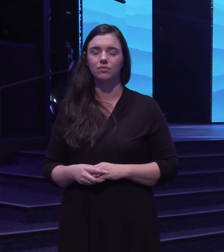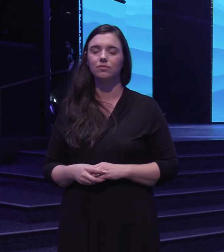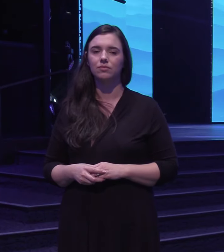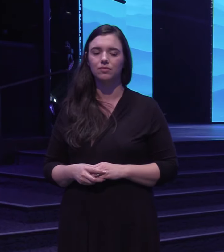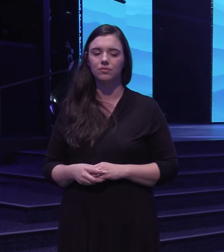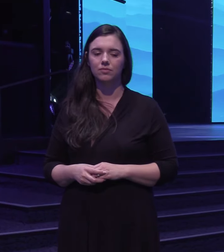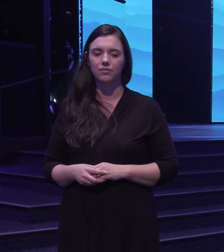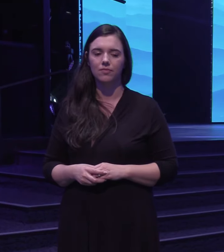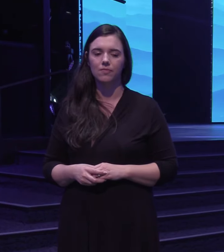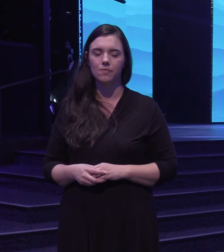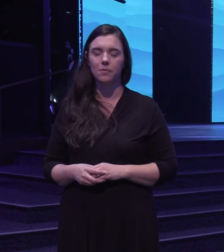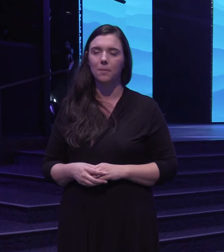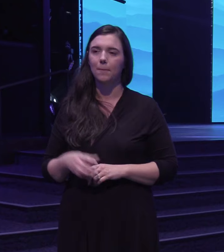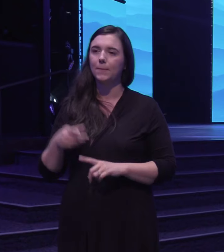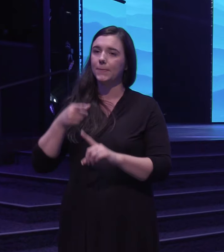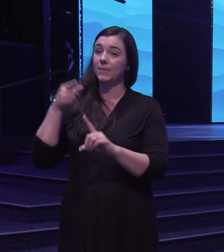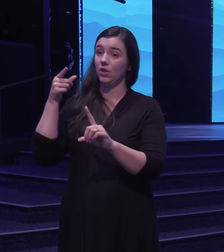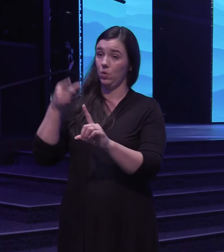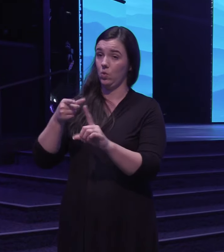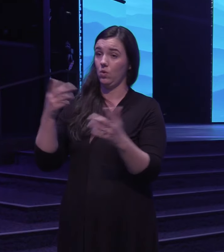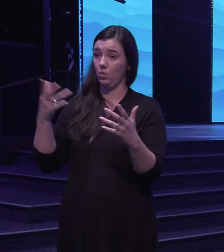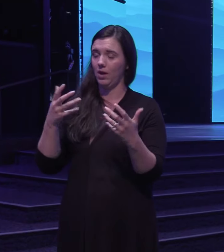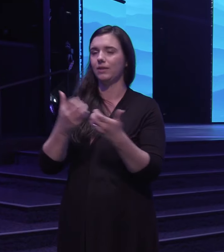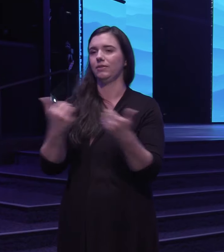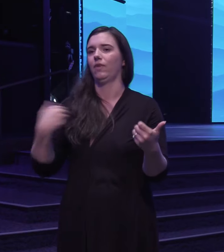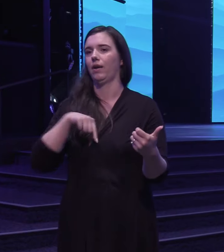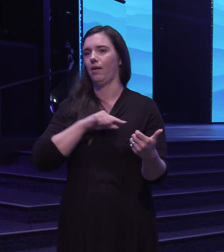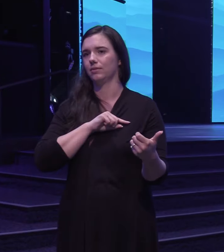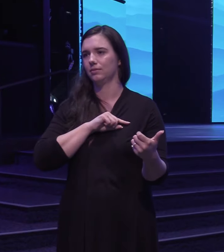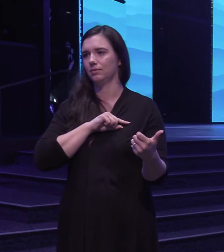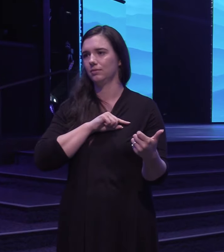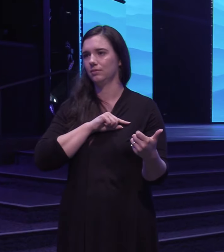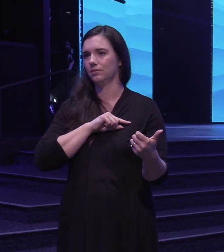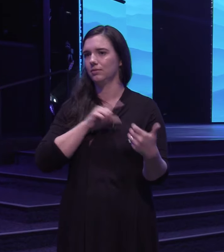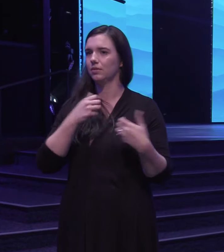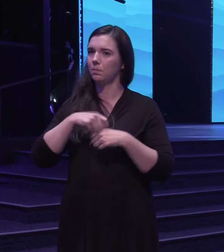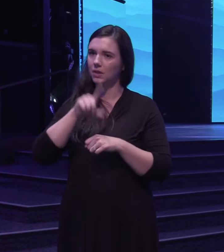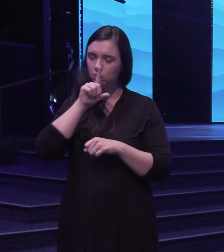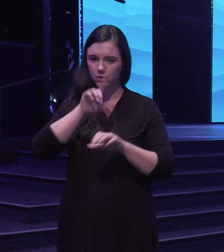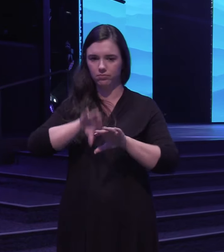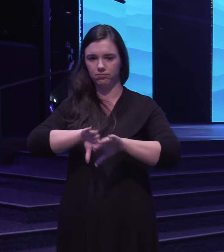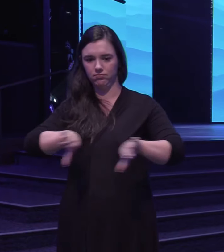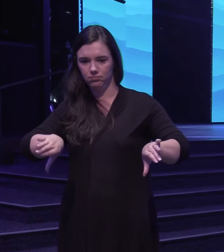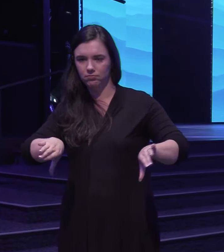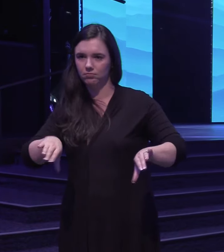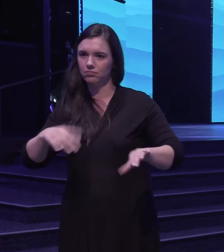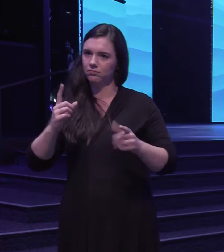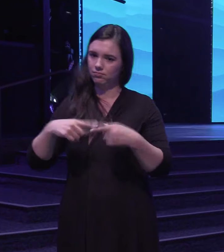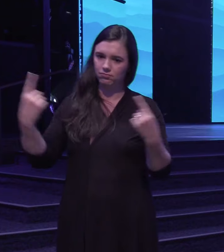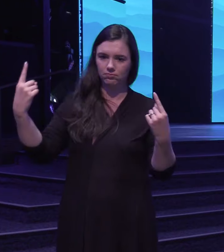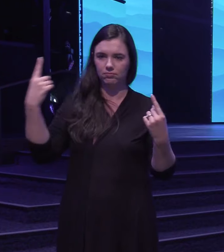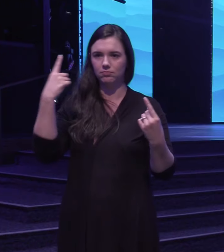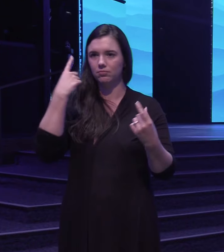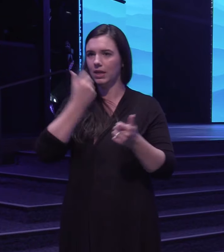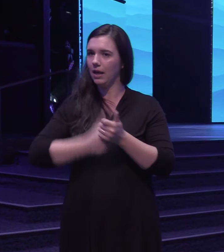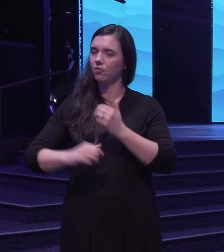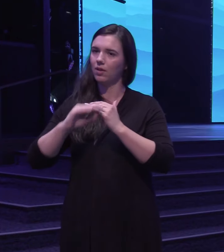goal is to divide us, to drive wedges between us on every